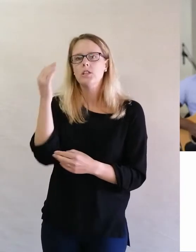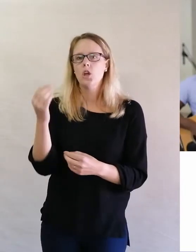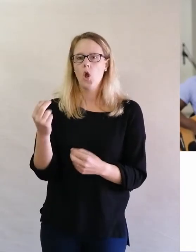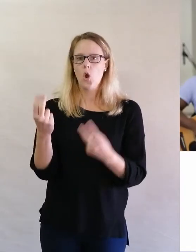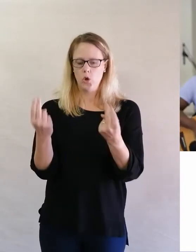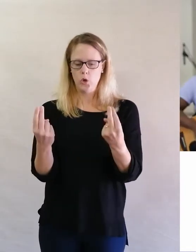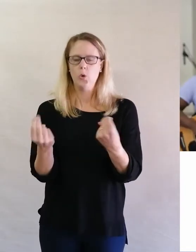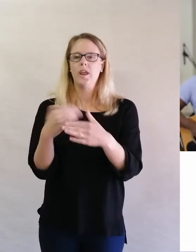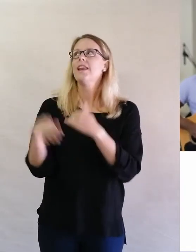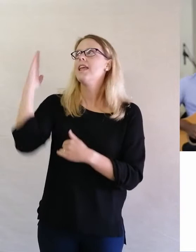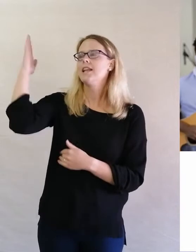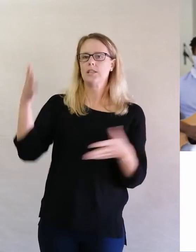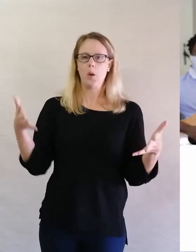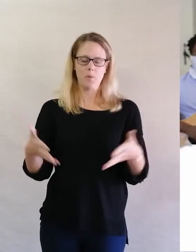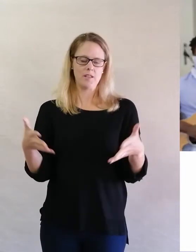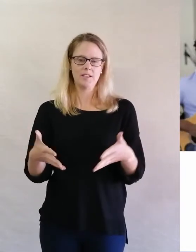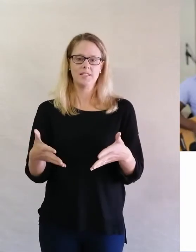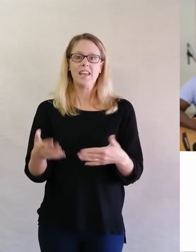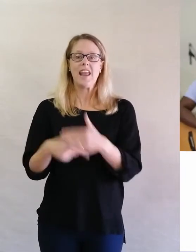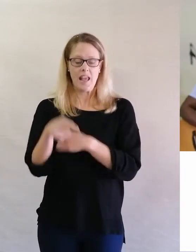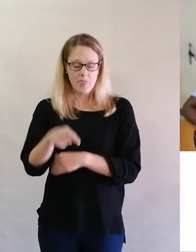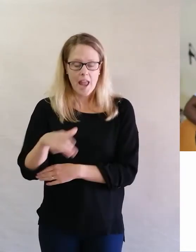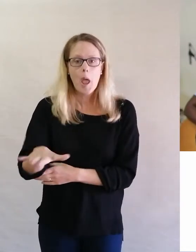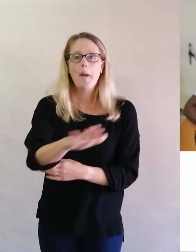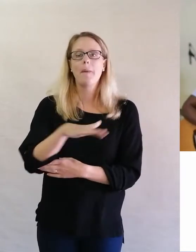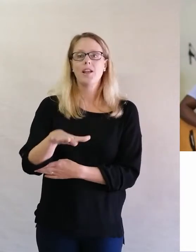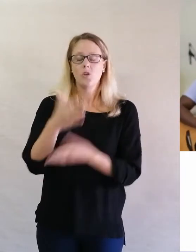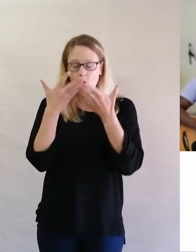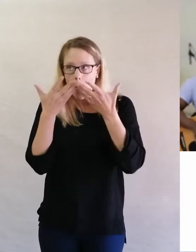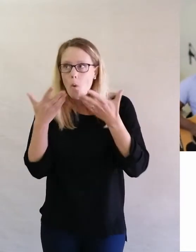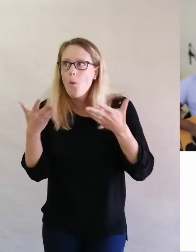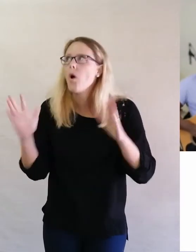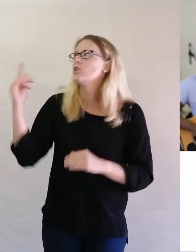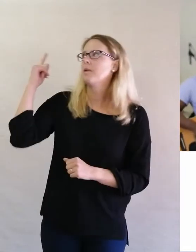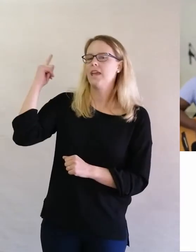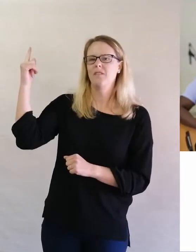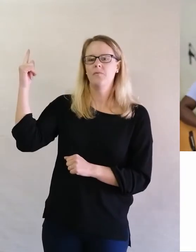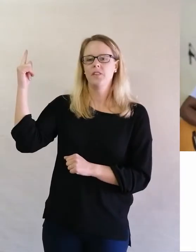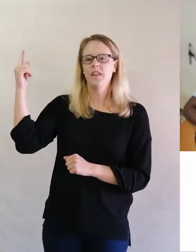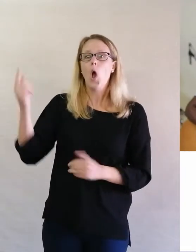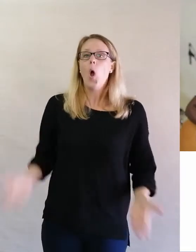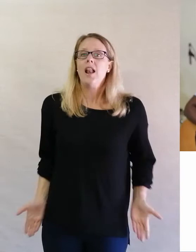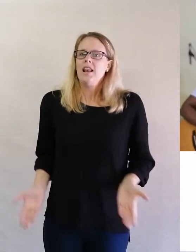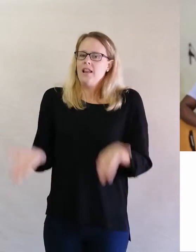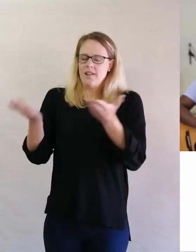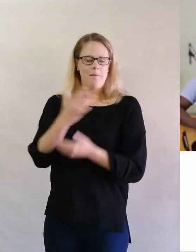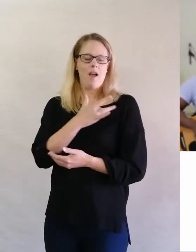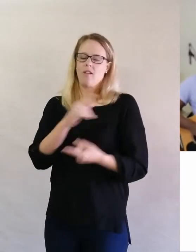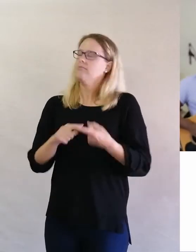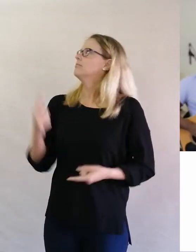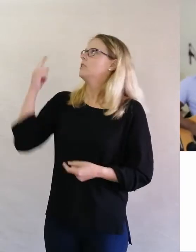His presence. Because it's in that place of worship, it's in that place of lifting up our hearts to